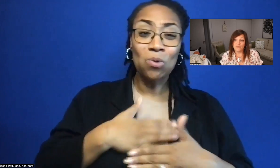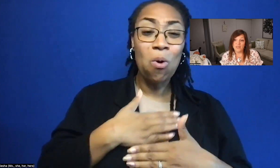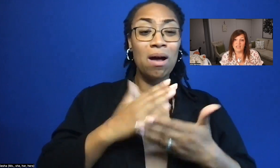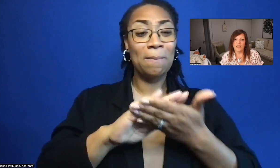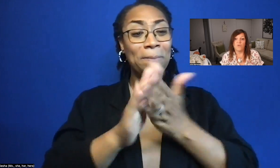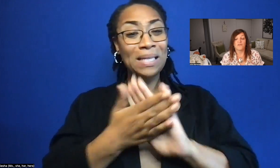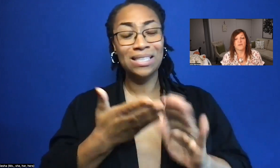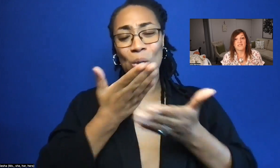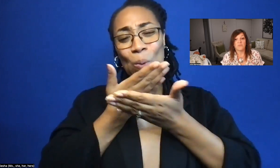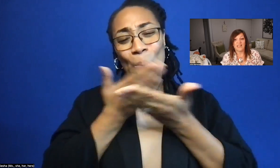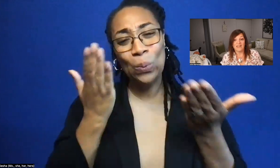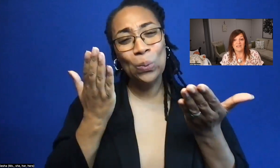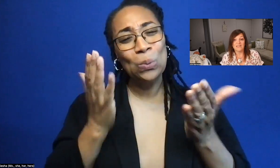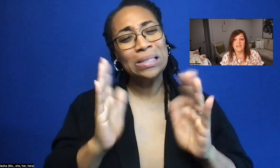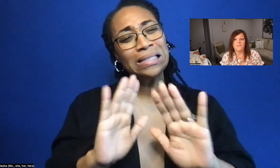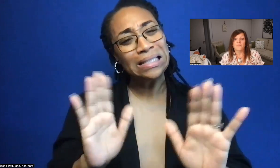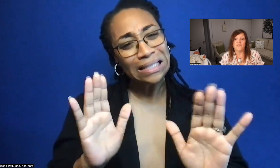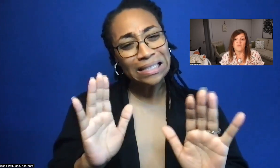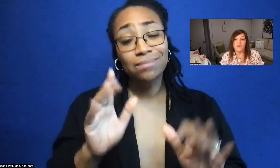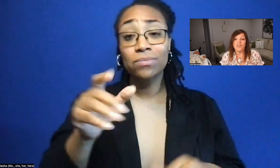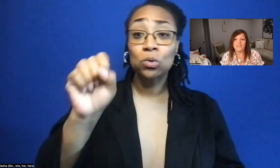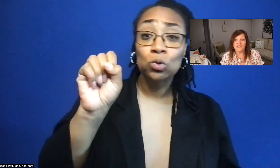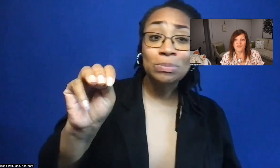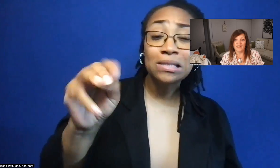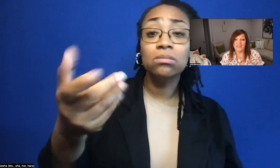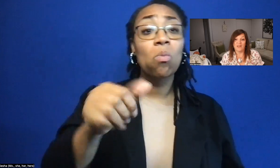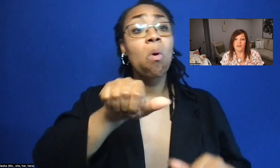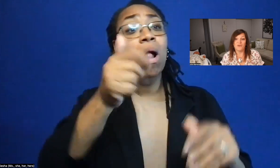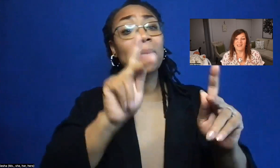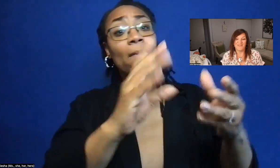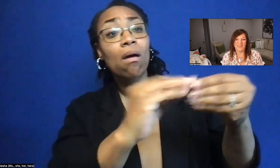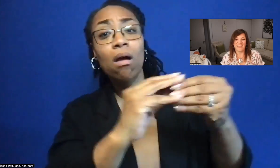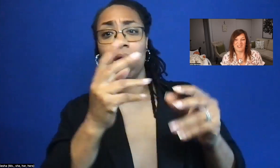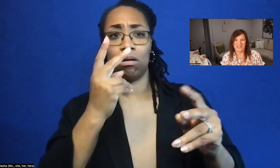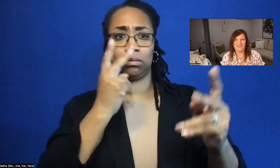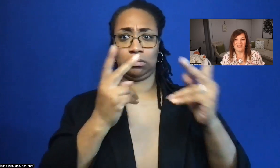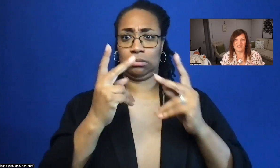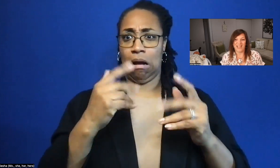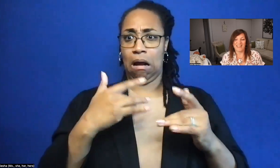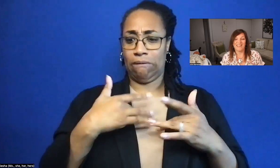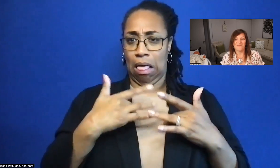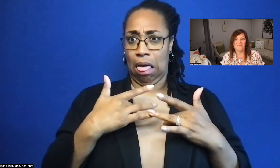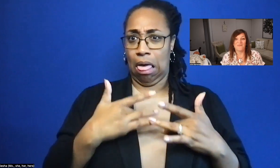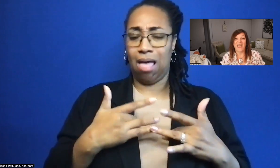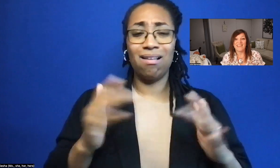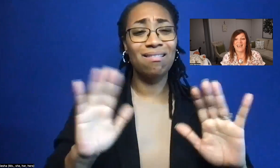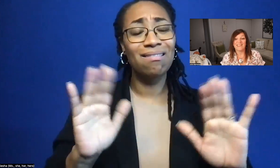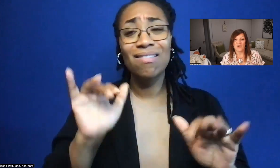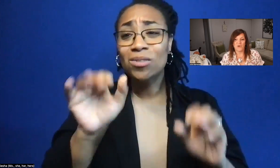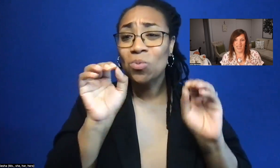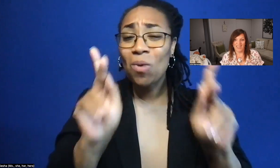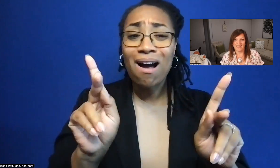social media or from someone else will look different than what your feeding journey will look like. And